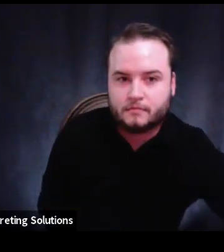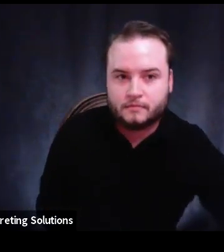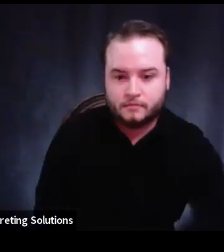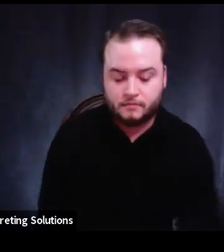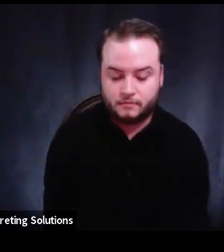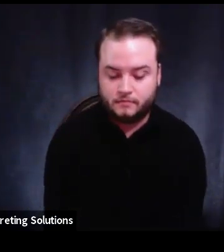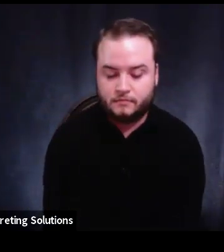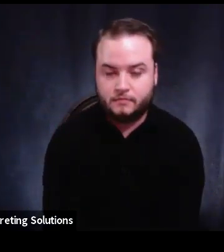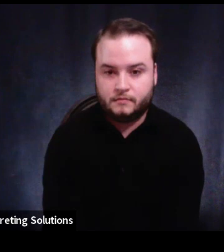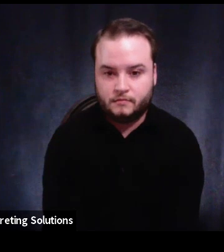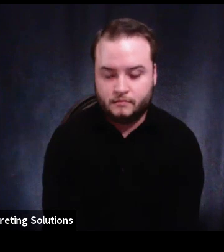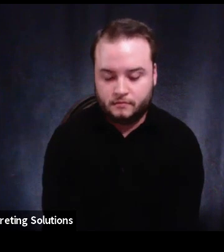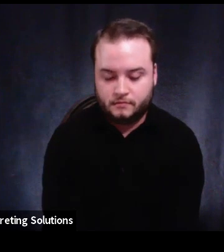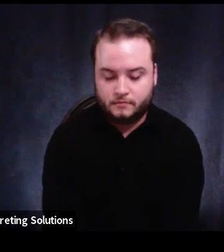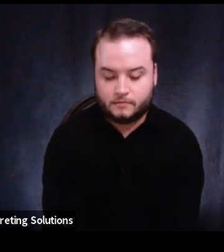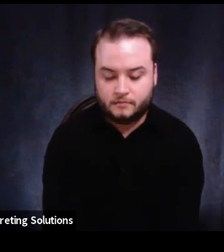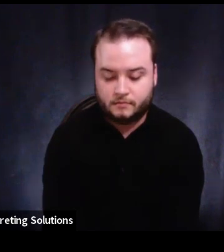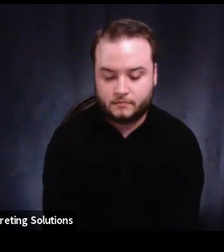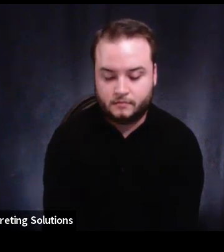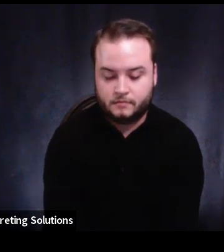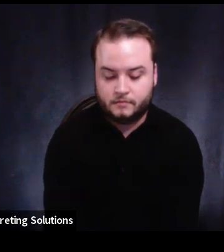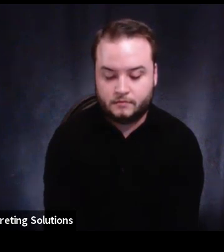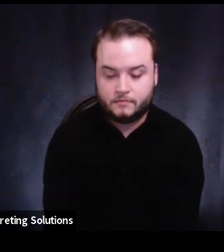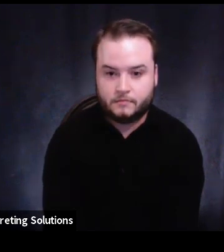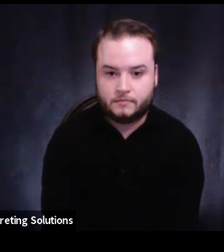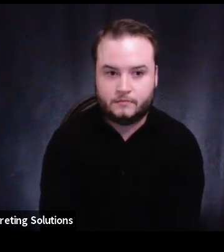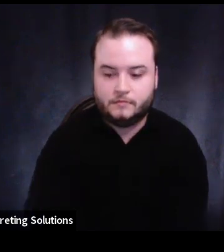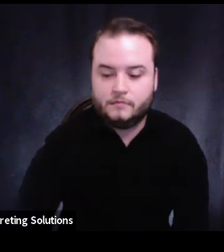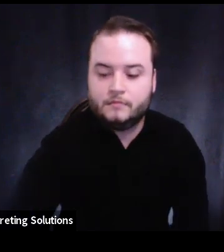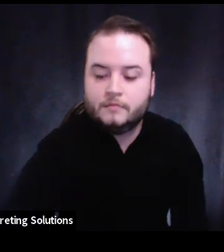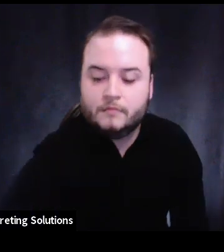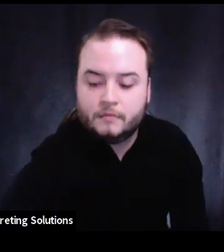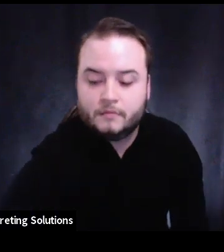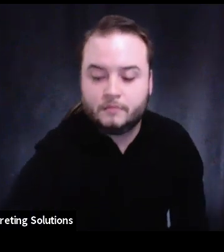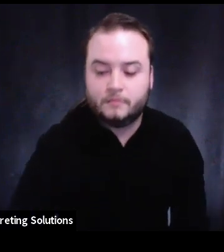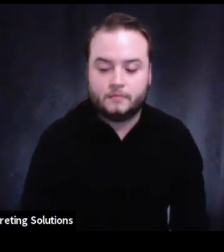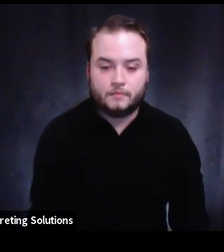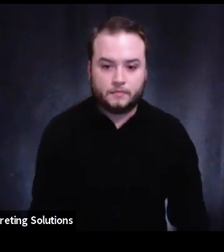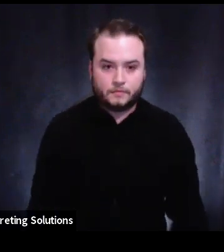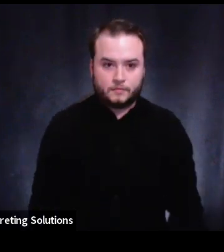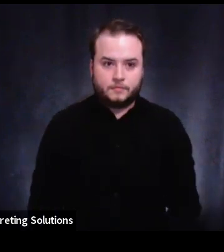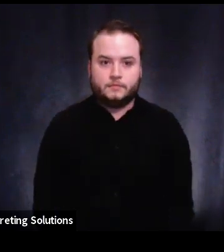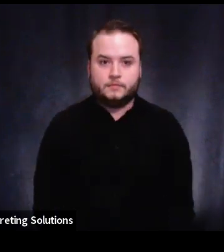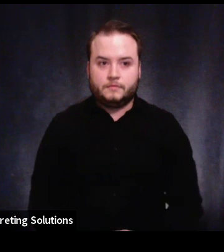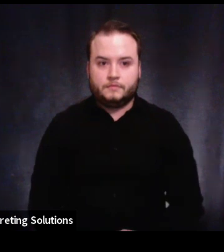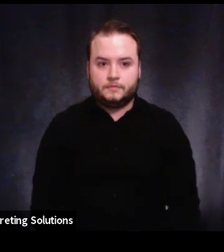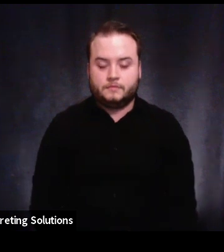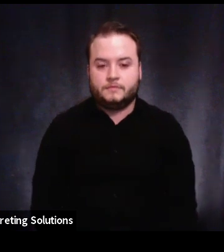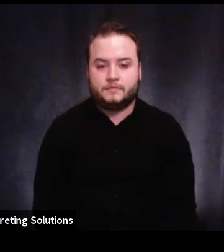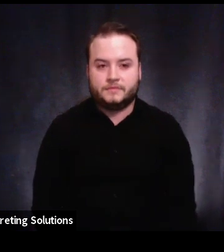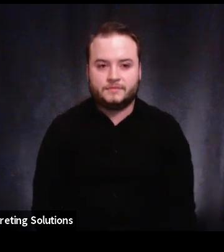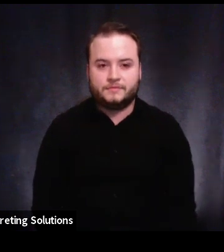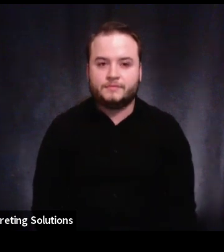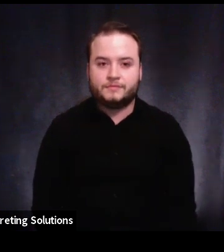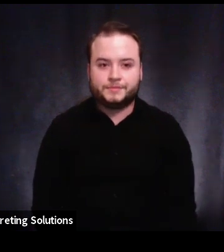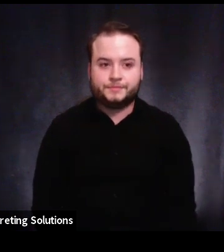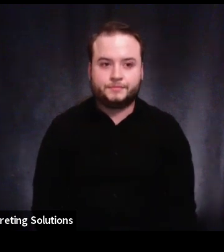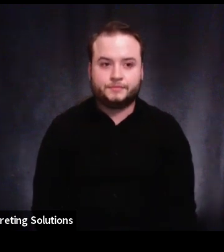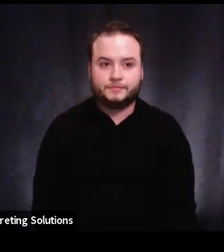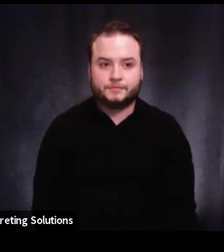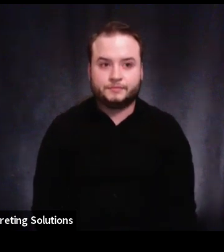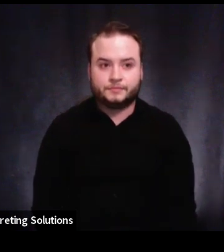Don't kid with COVID. M Health Fairview wants you to know that what you do today will affect your family and our community tomorrow. Did you